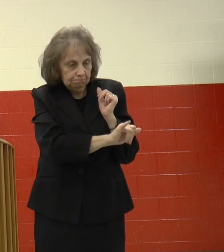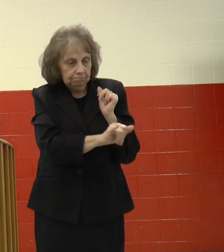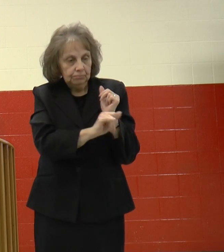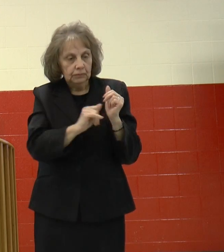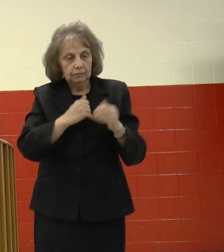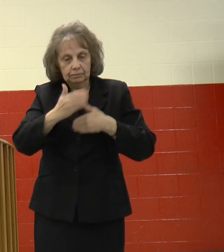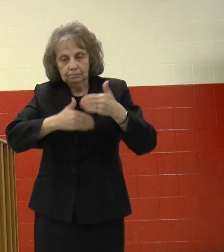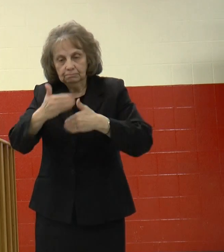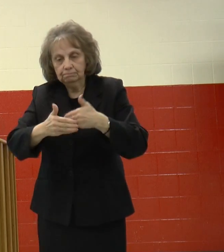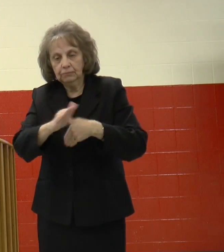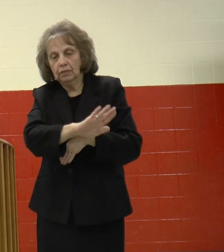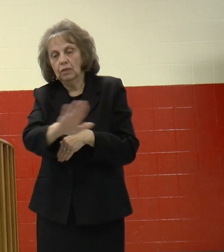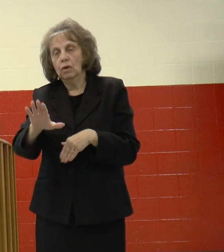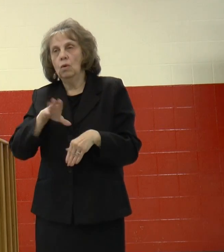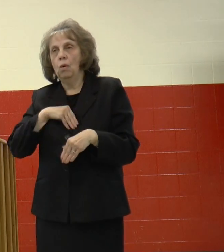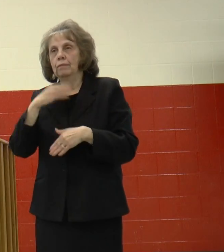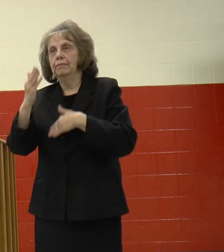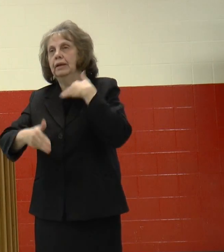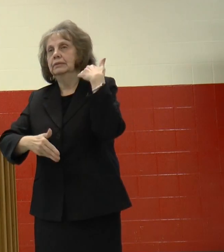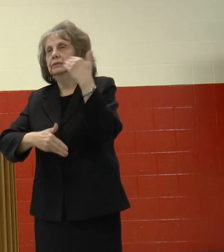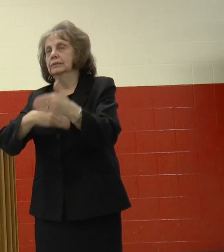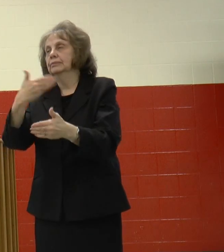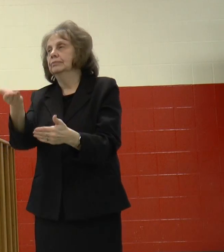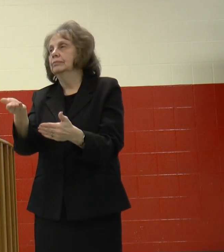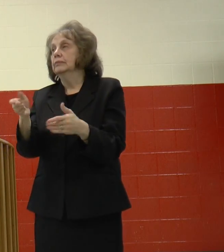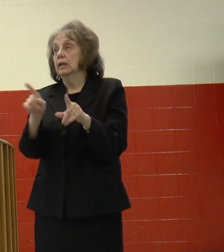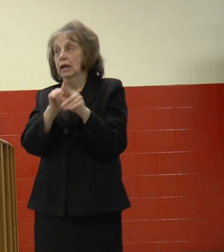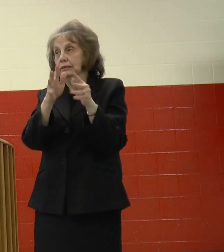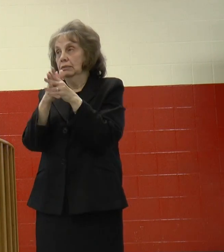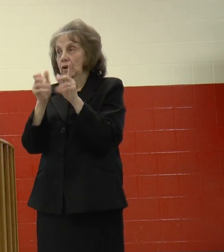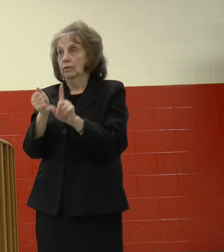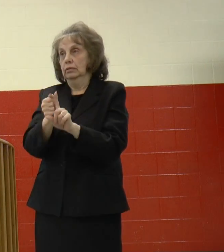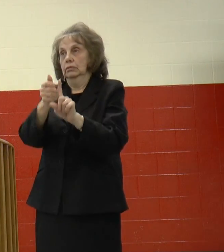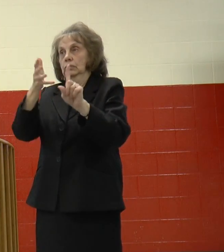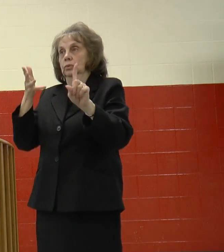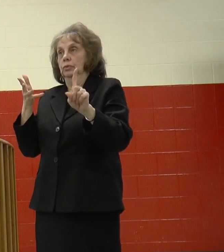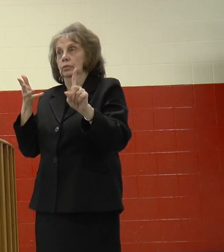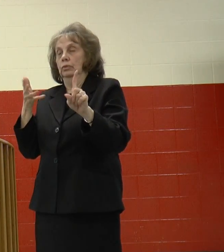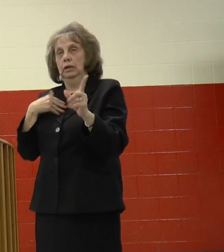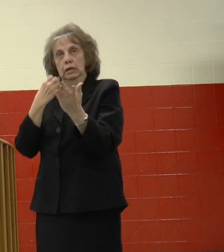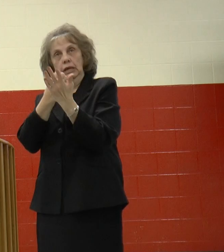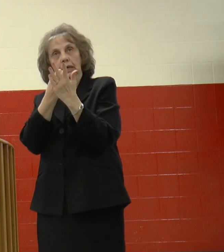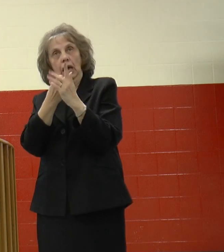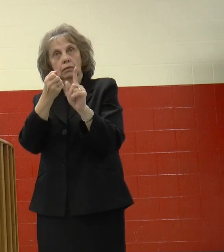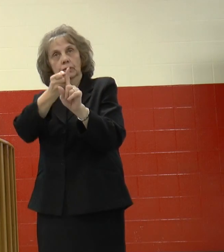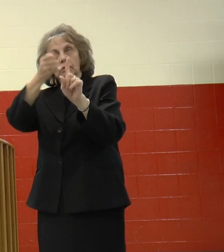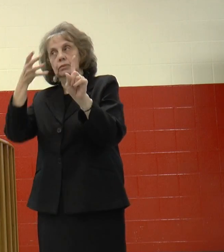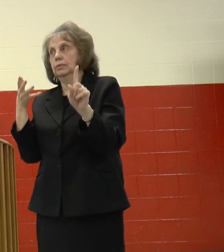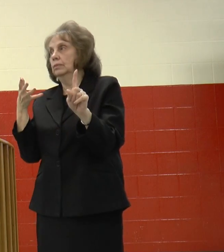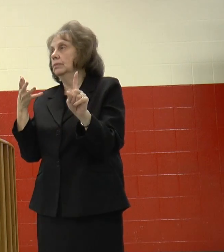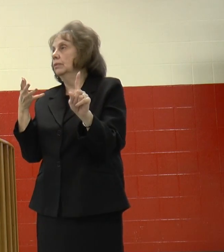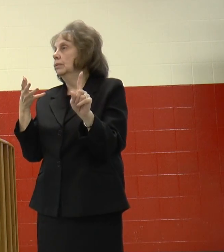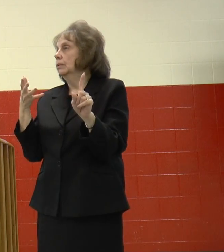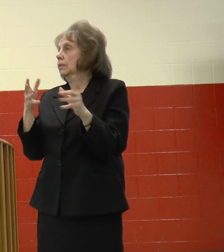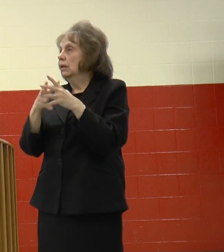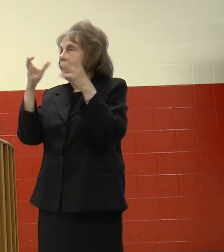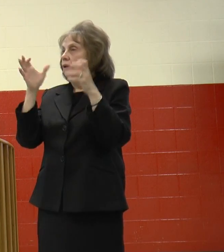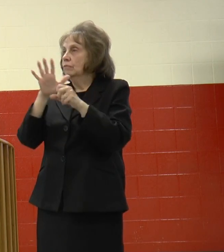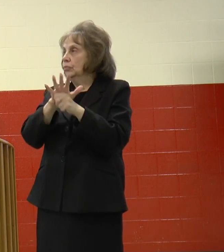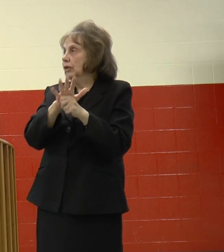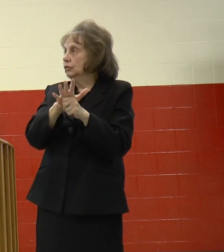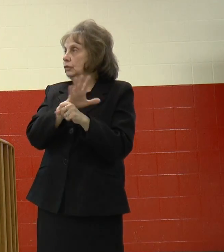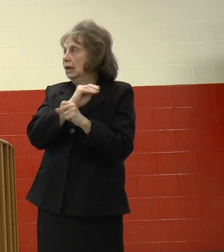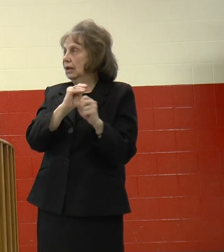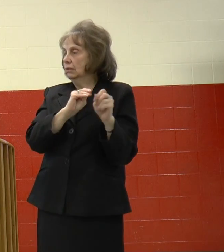moved through at their own pace. As America grew and our economy grew, there was much pressure and